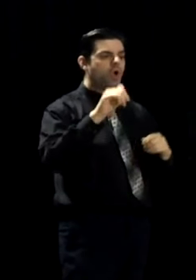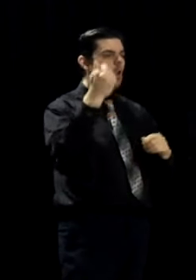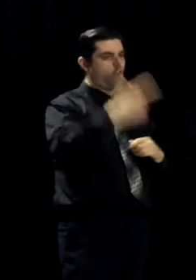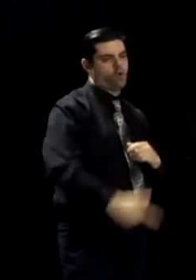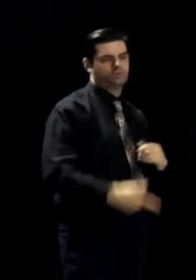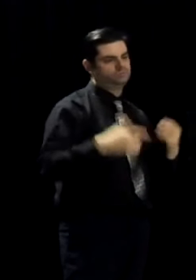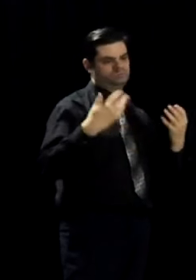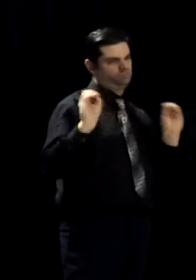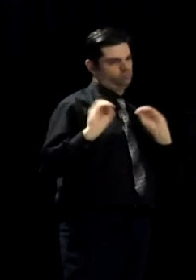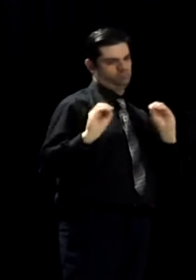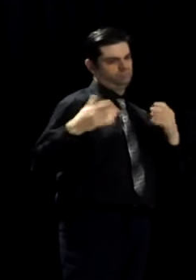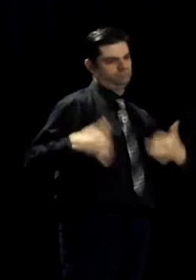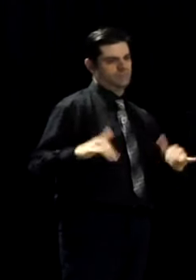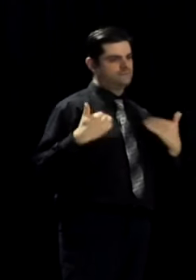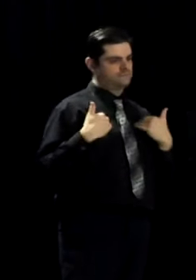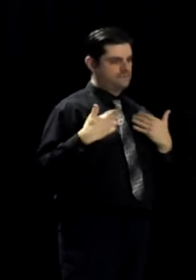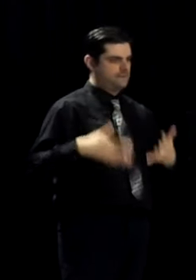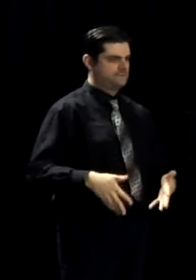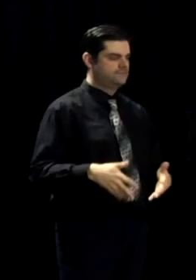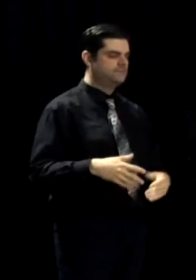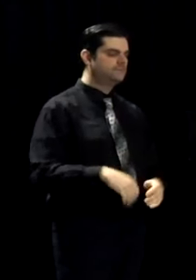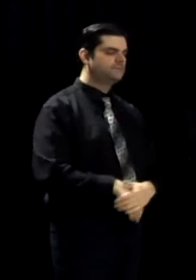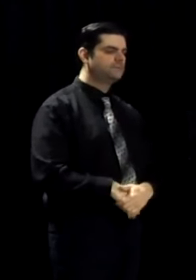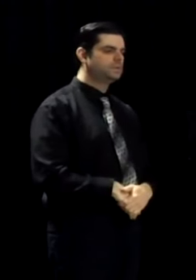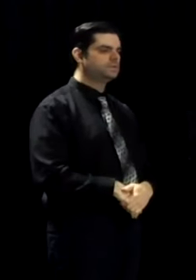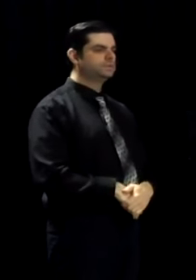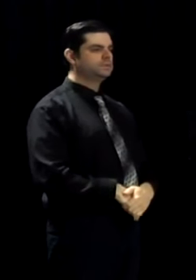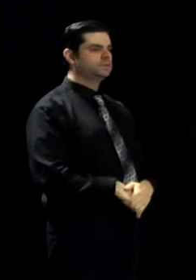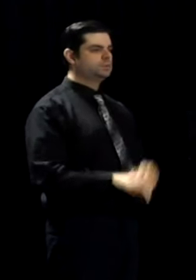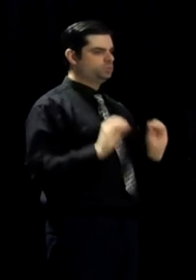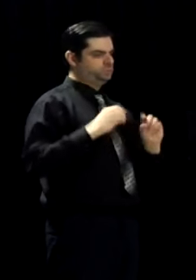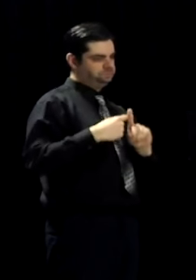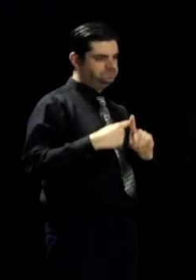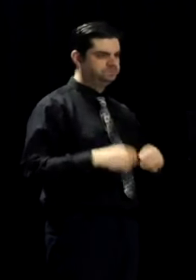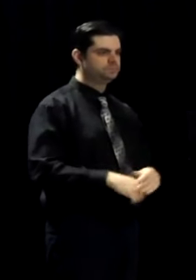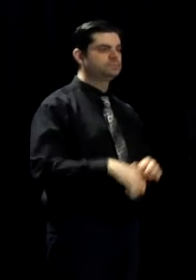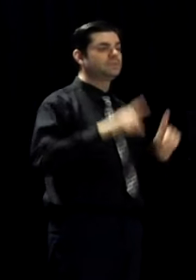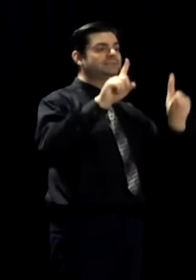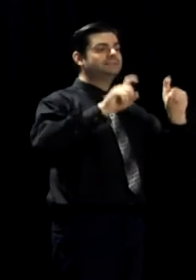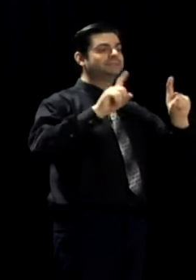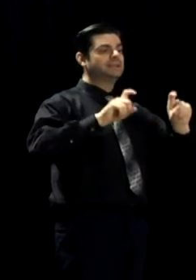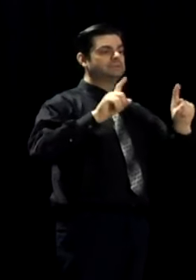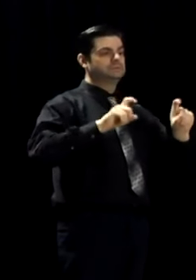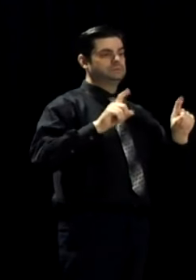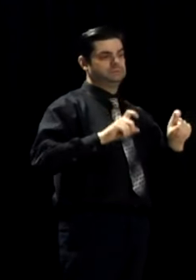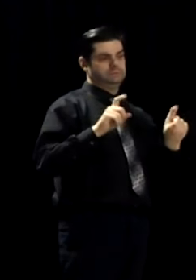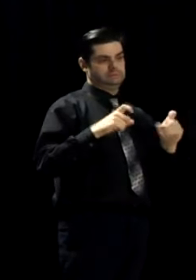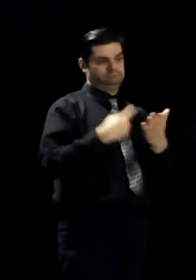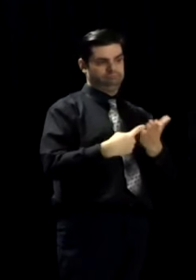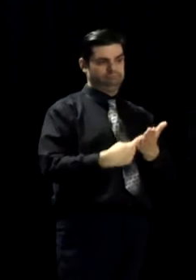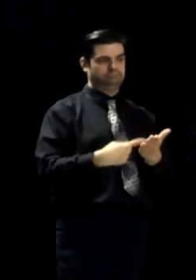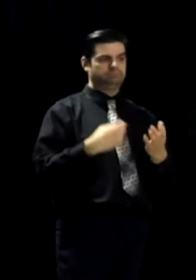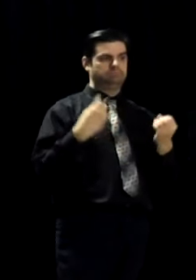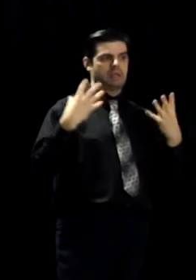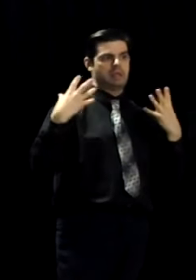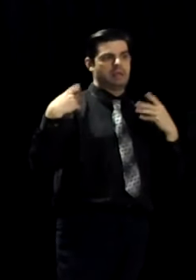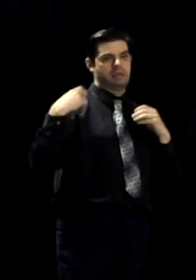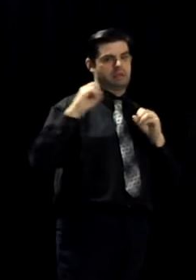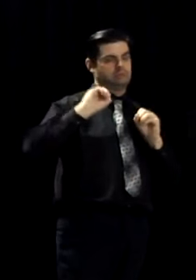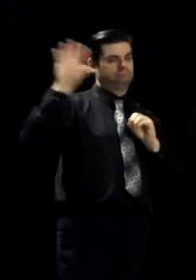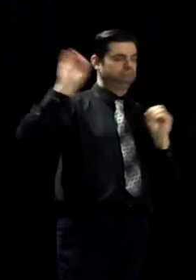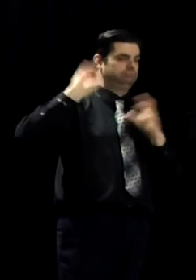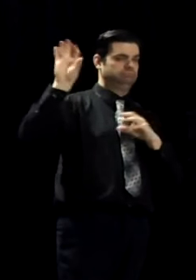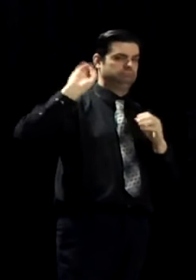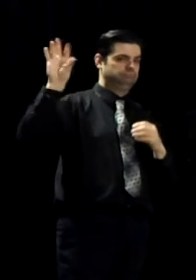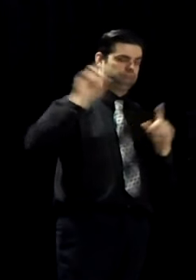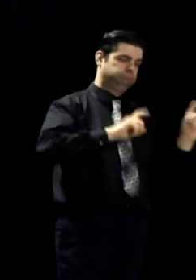12,893 of the tests have been returned. This is where we get our 1,046 positives. And